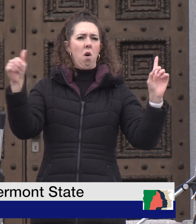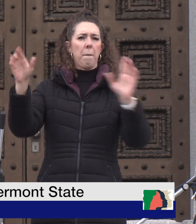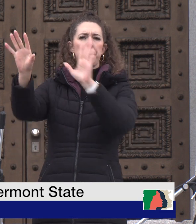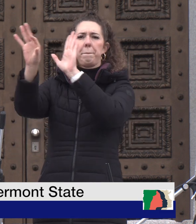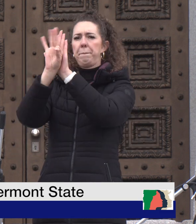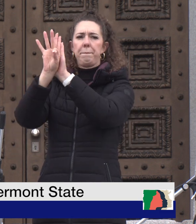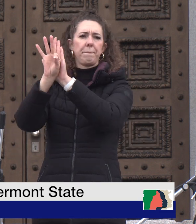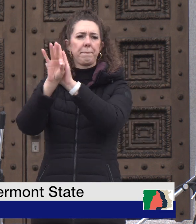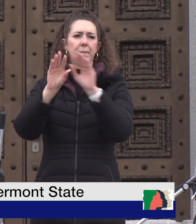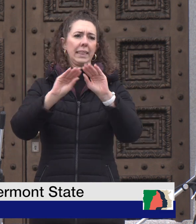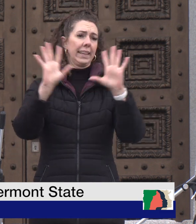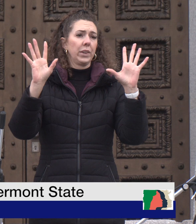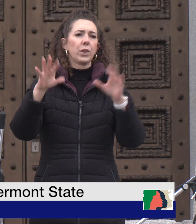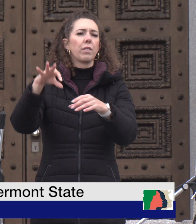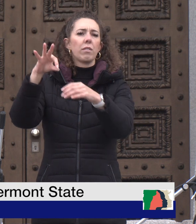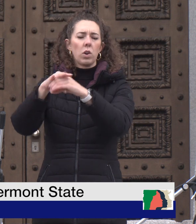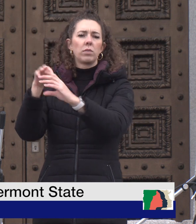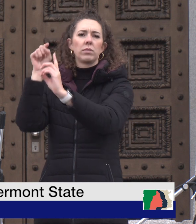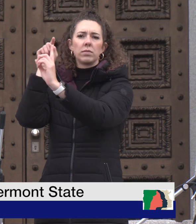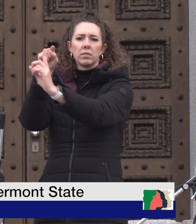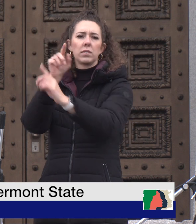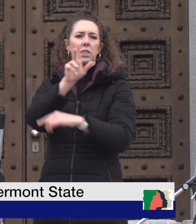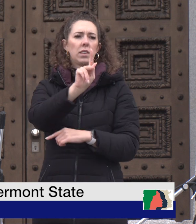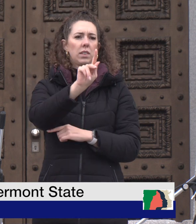to vote for Kamala.